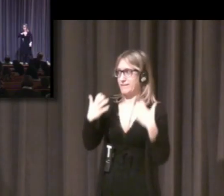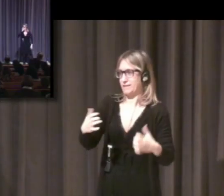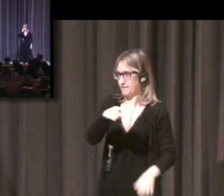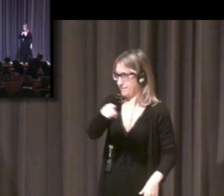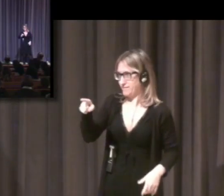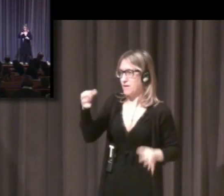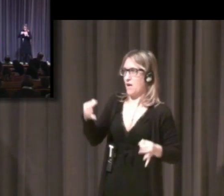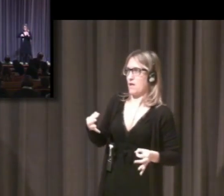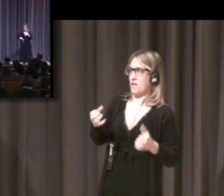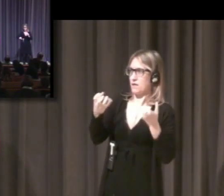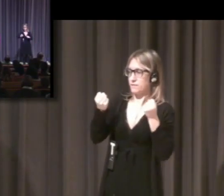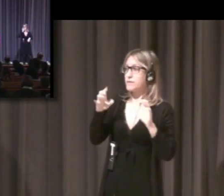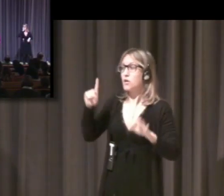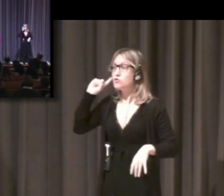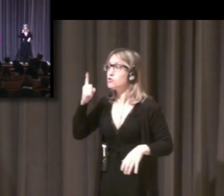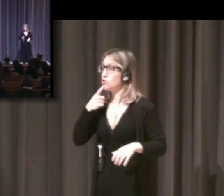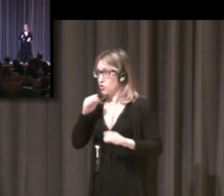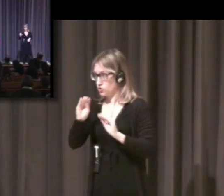I promise you that